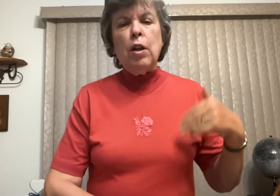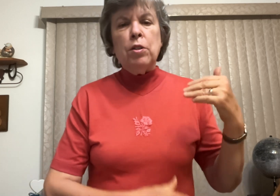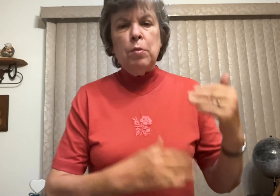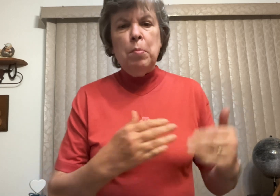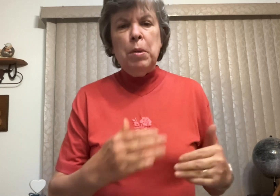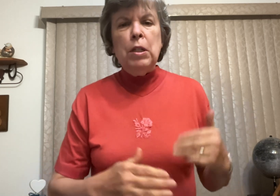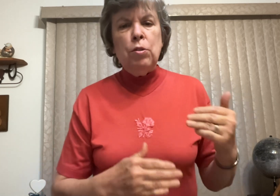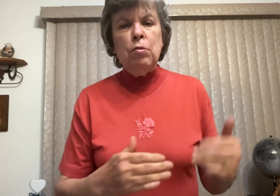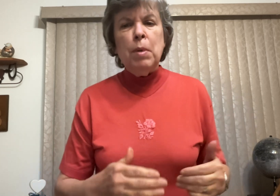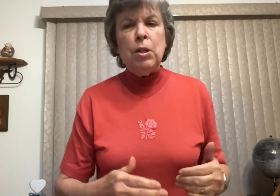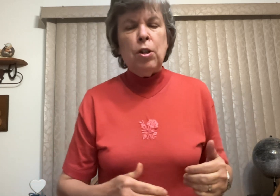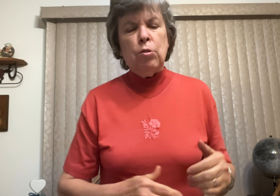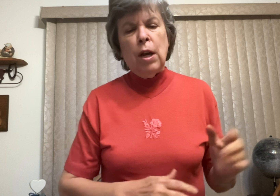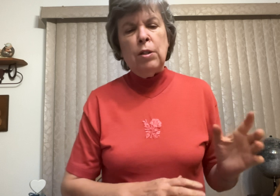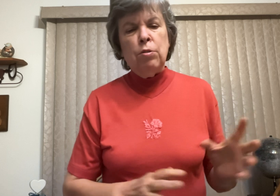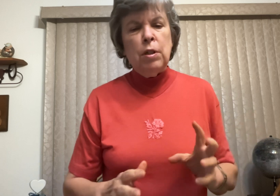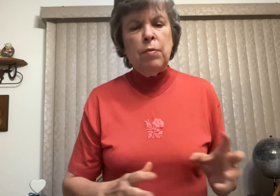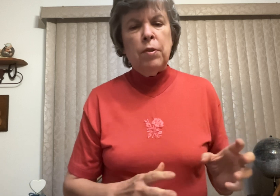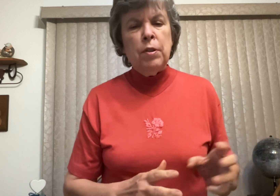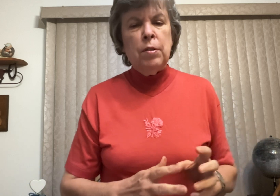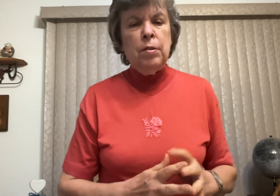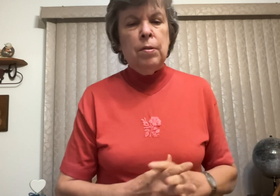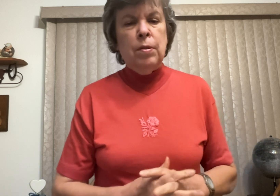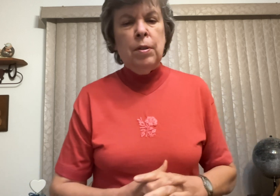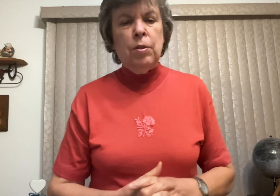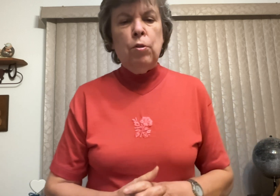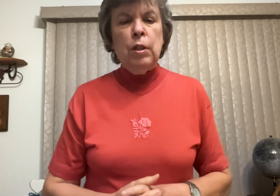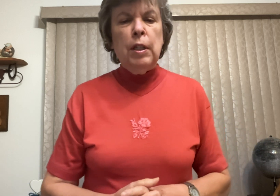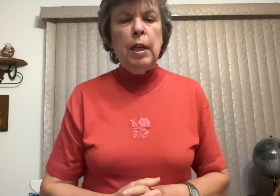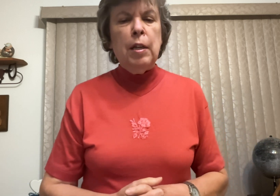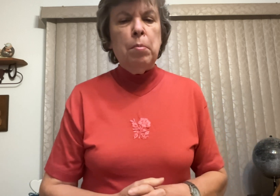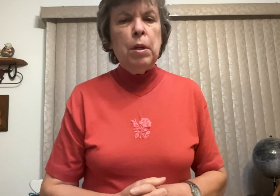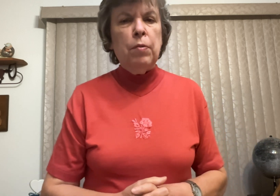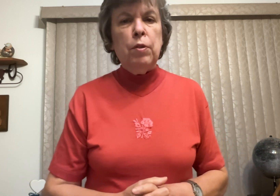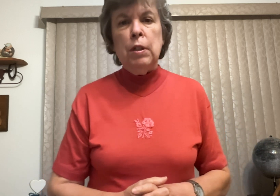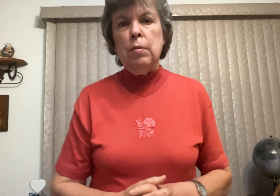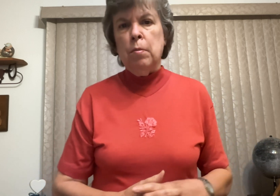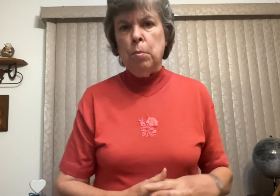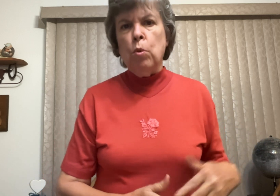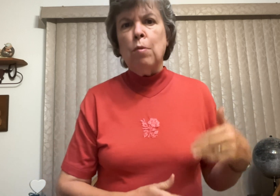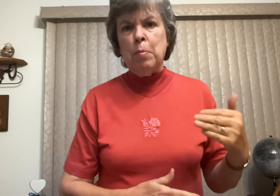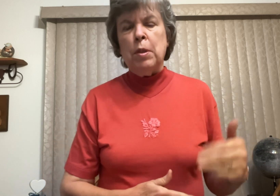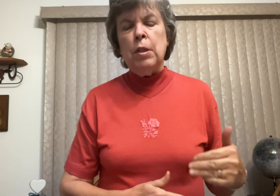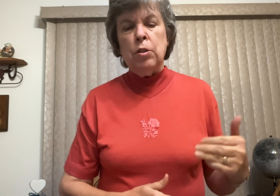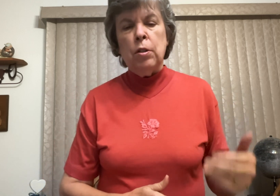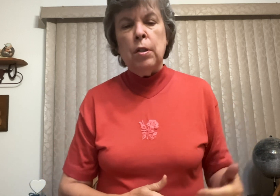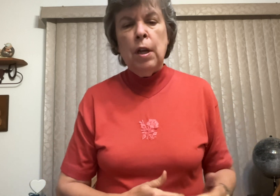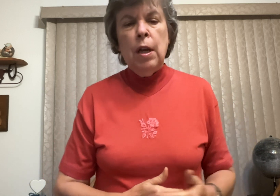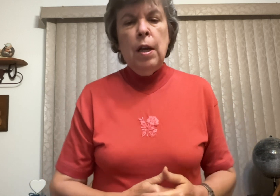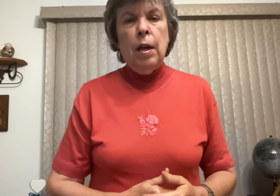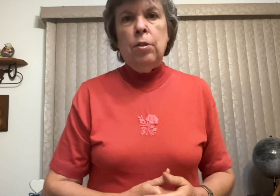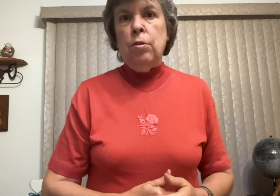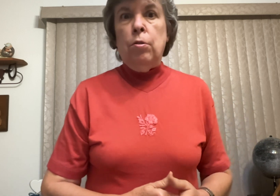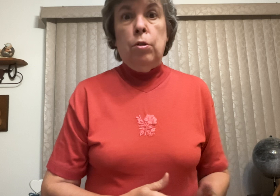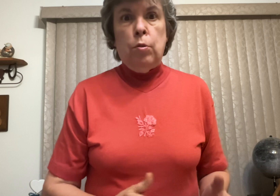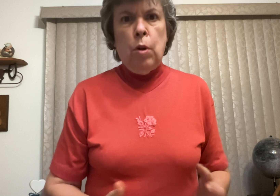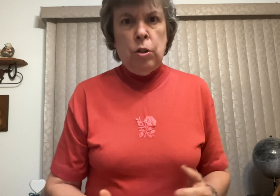to repeat too much. I try to do enough that you can get it, but if you need more repetition, you can just watch it